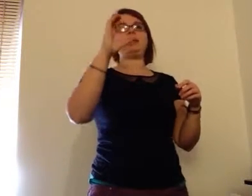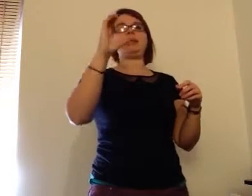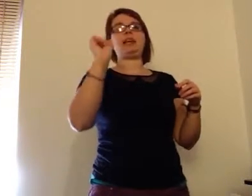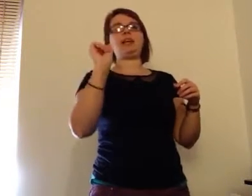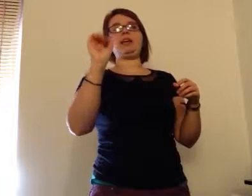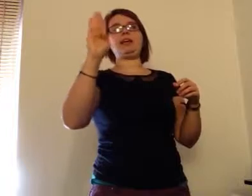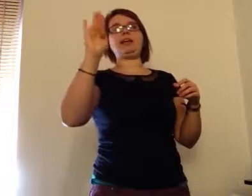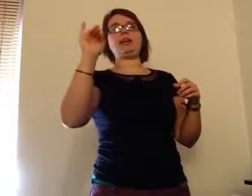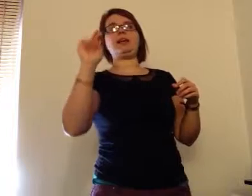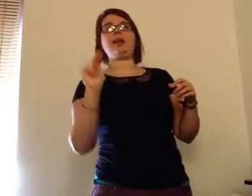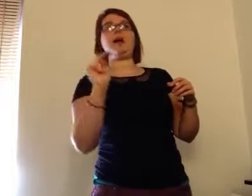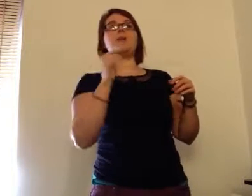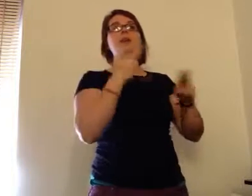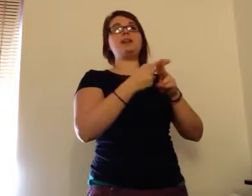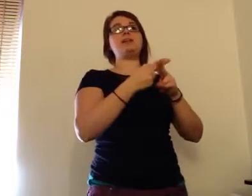My dad does a great imitation of him.